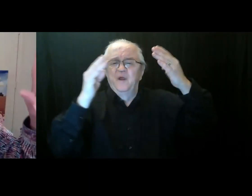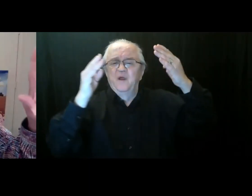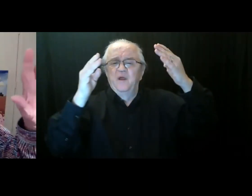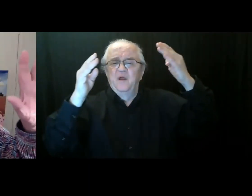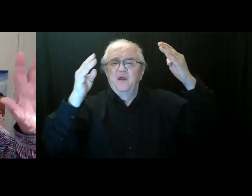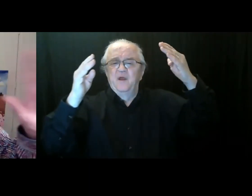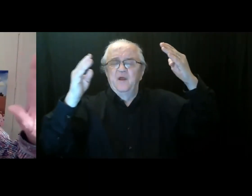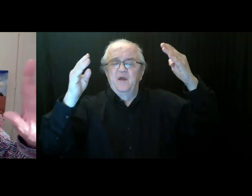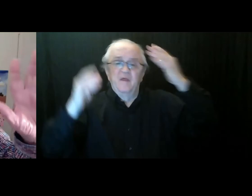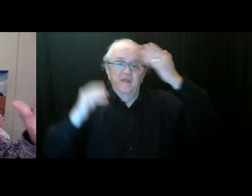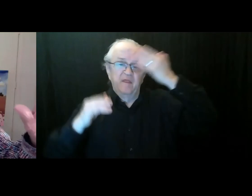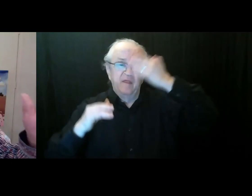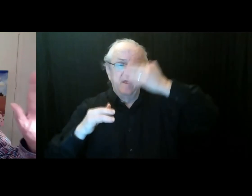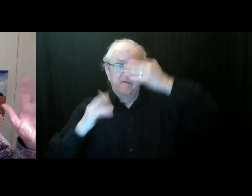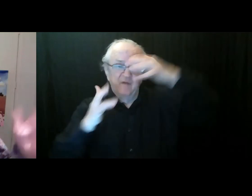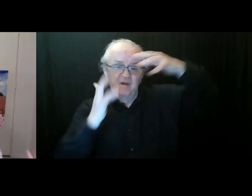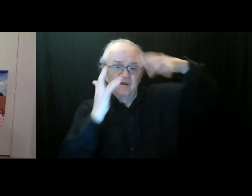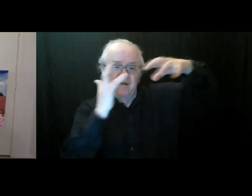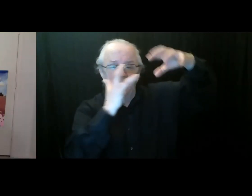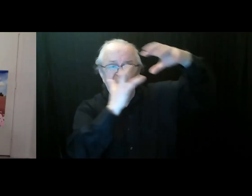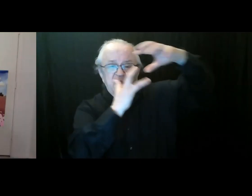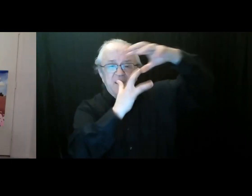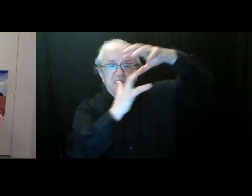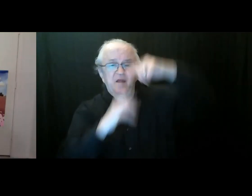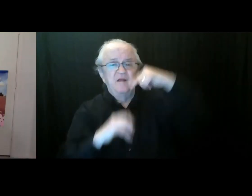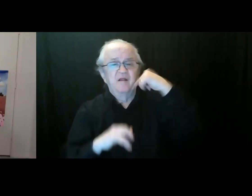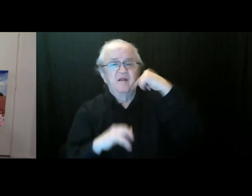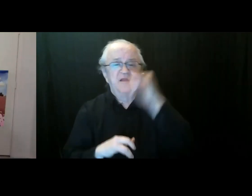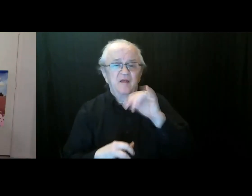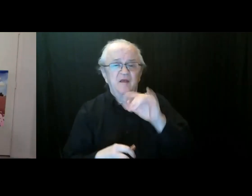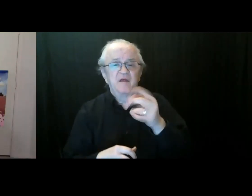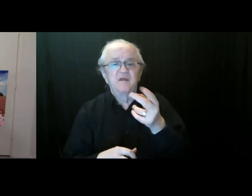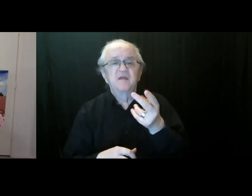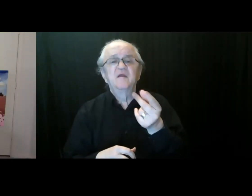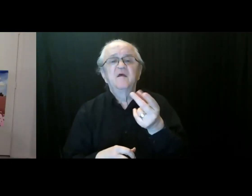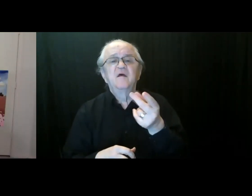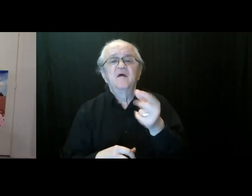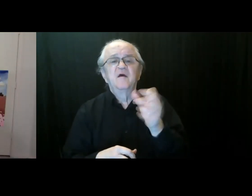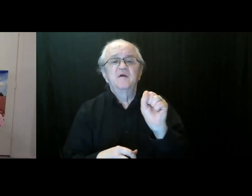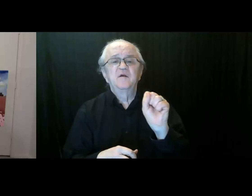cloud looked a lot like Snoopy, wearing a derby hat.